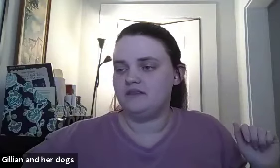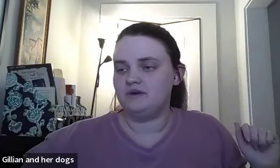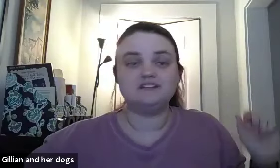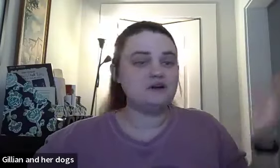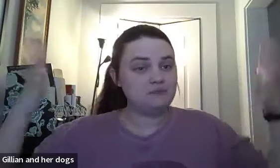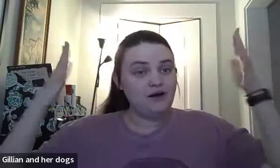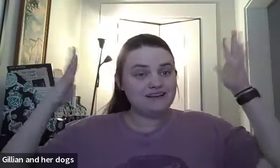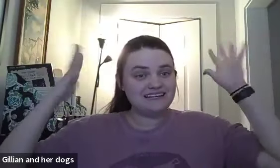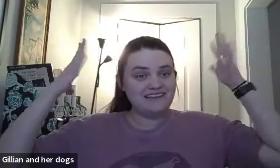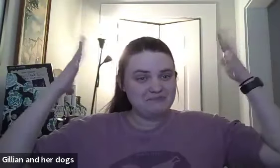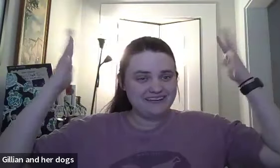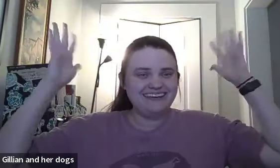And then we also had applause, like clapping.